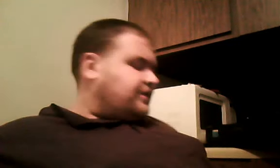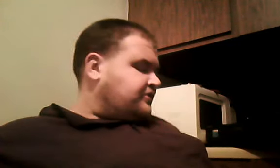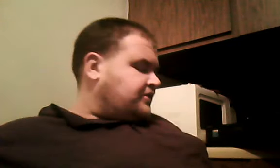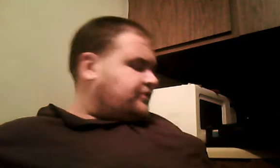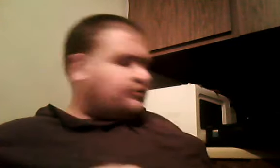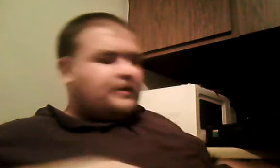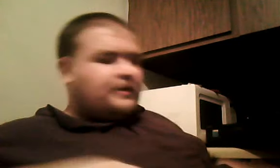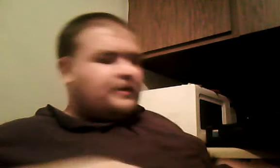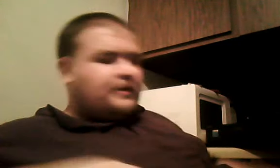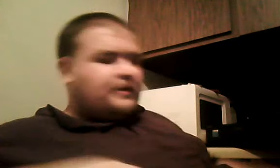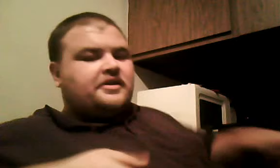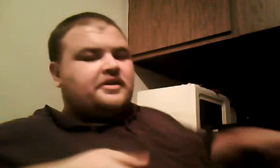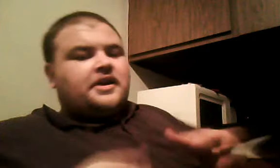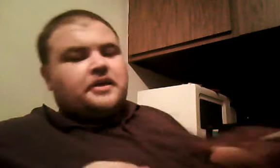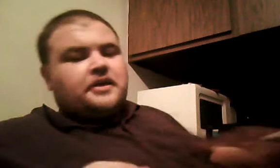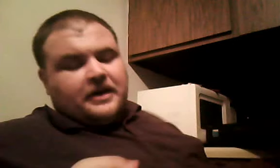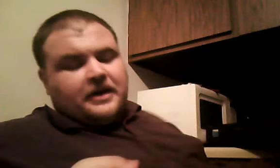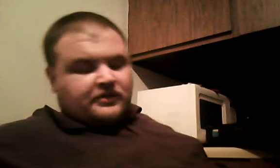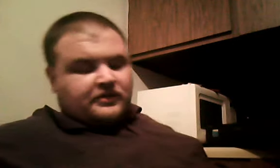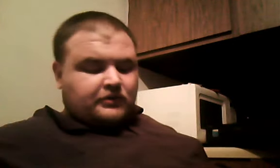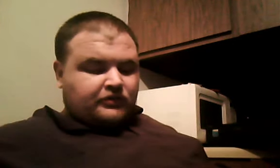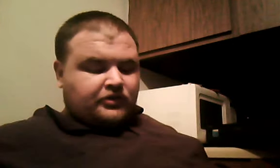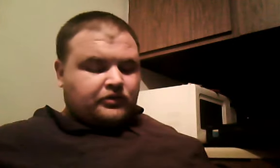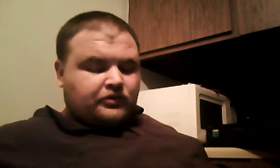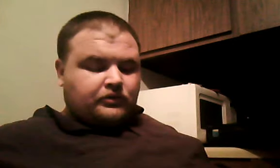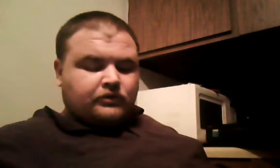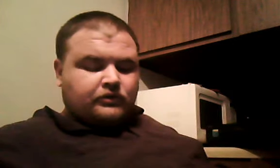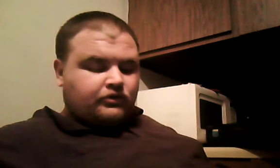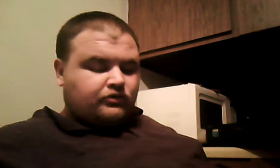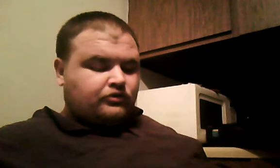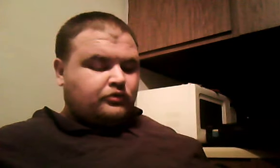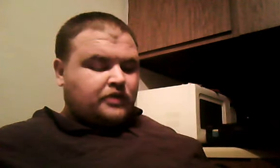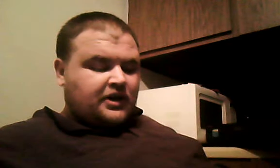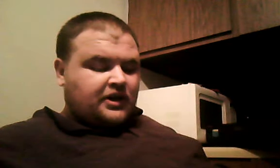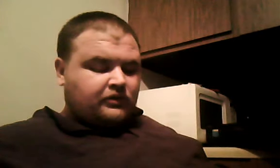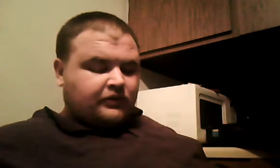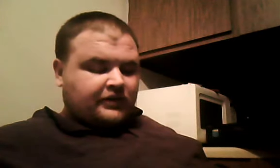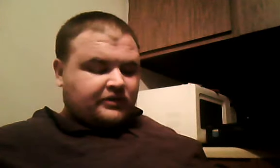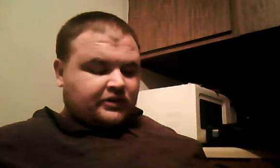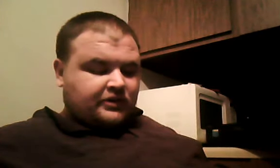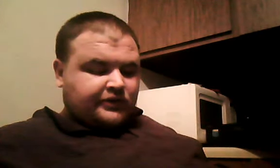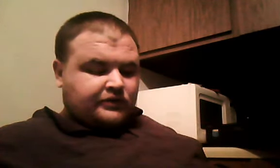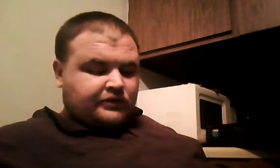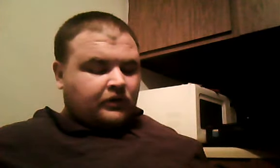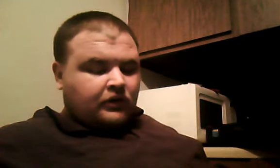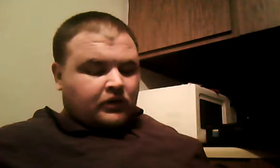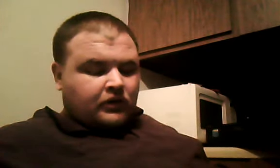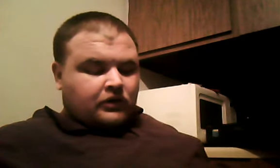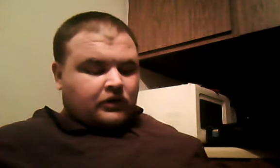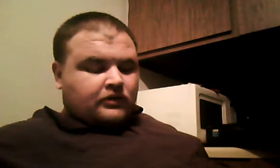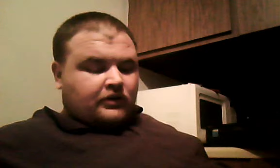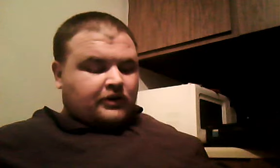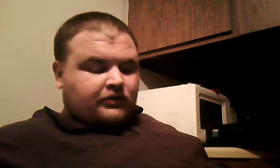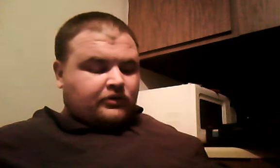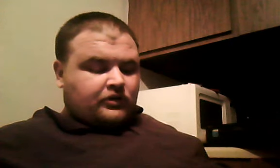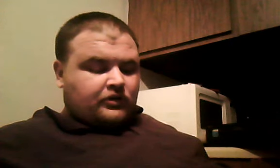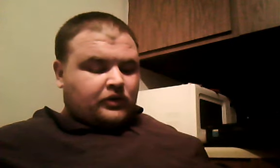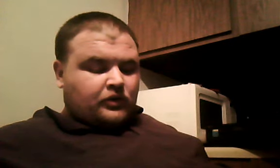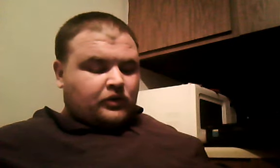I'm here for my TNA Impact Wrestling review for June 9th, 2011. Started off the show with Hogan